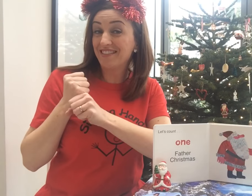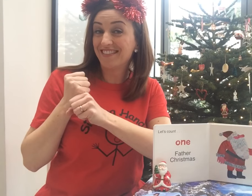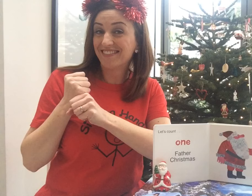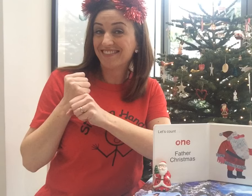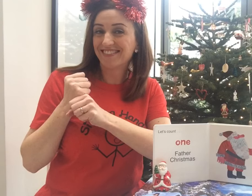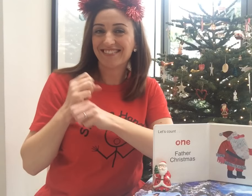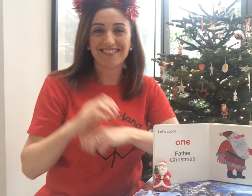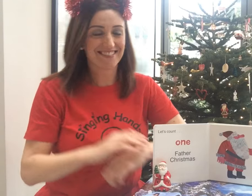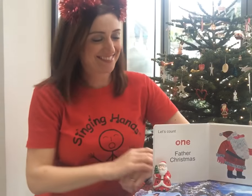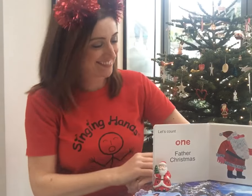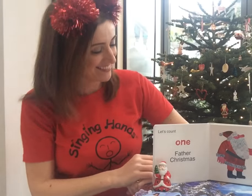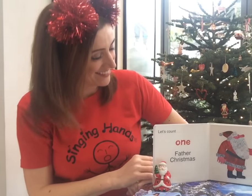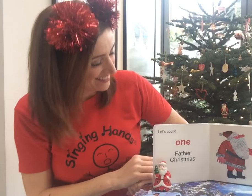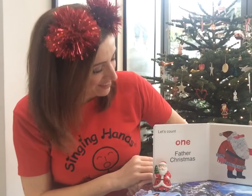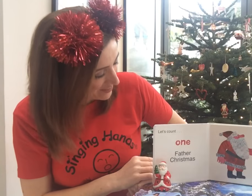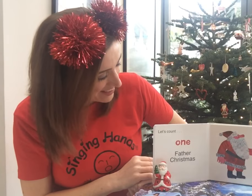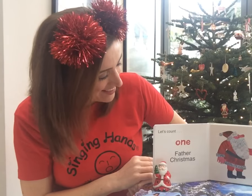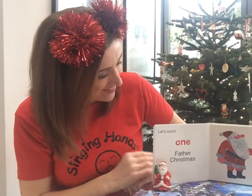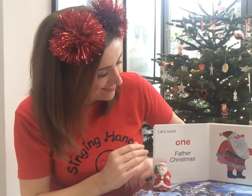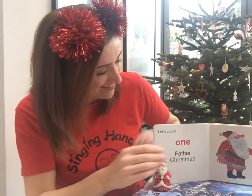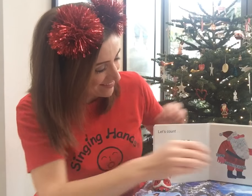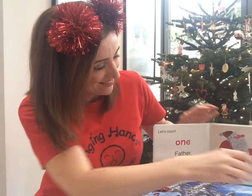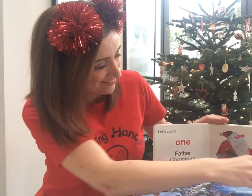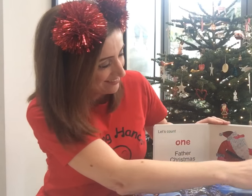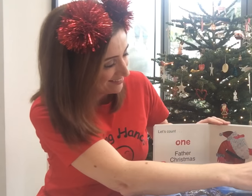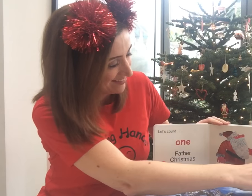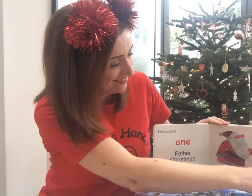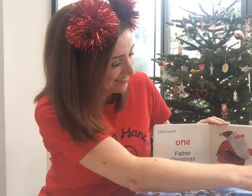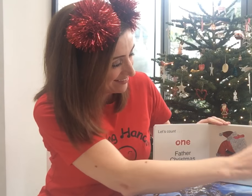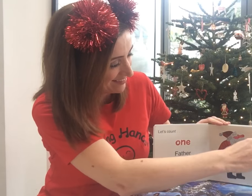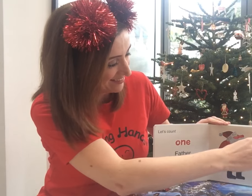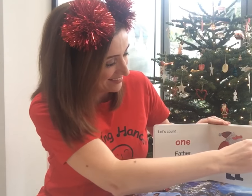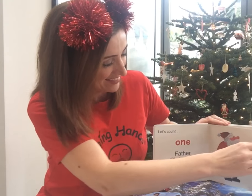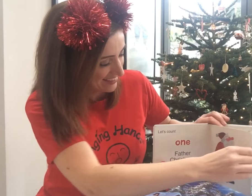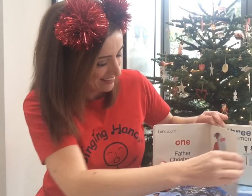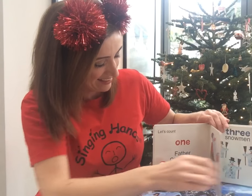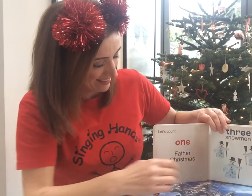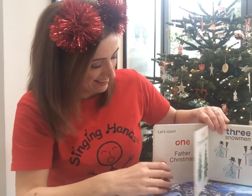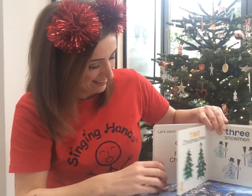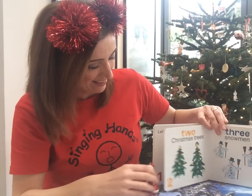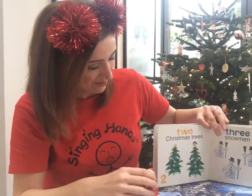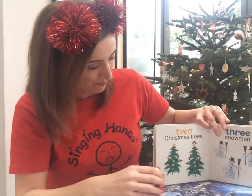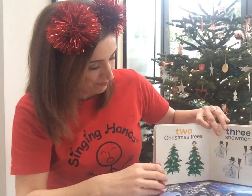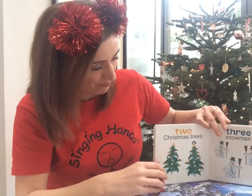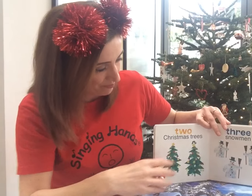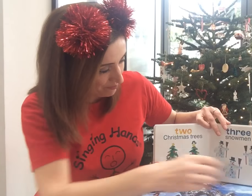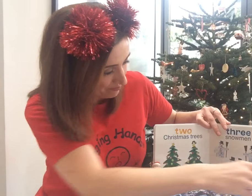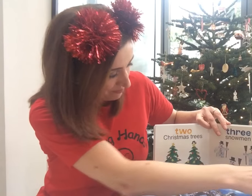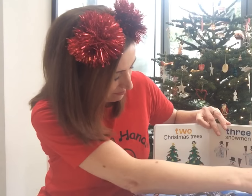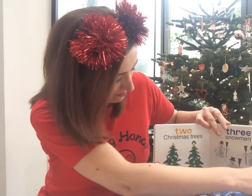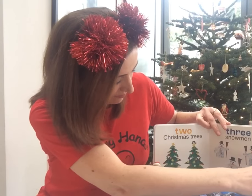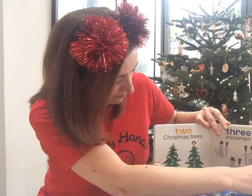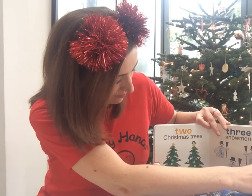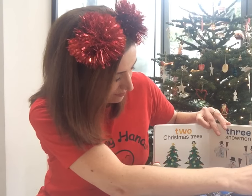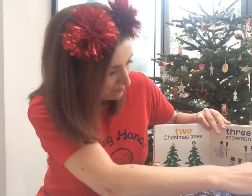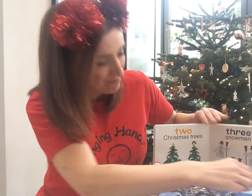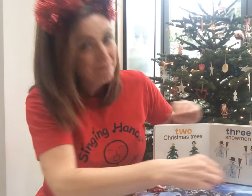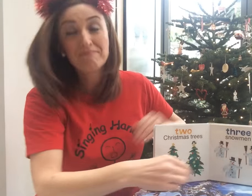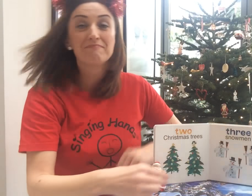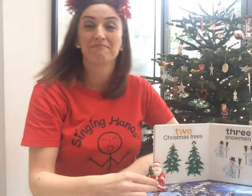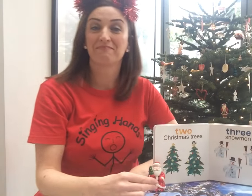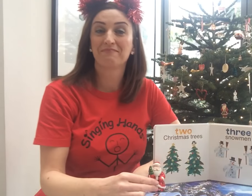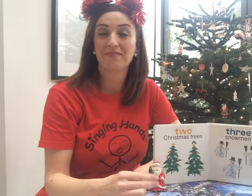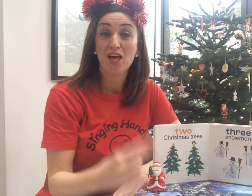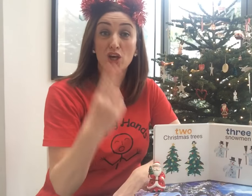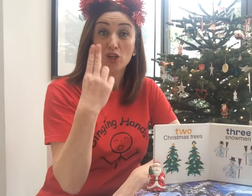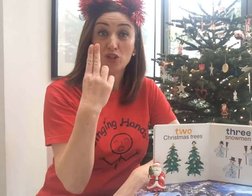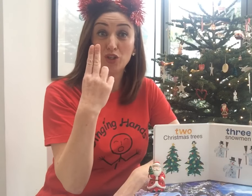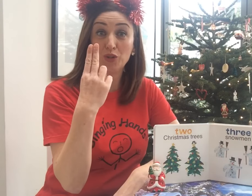two